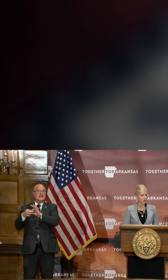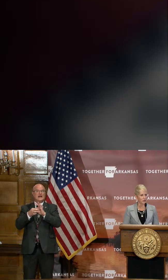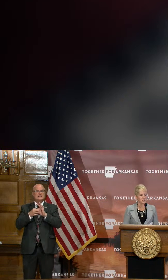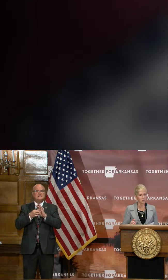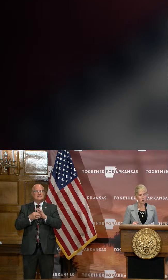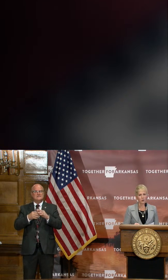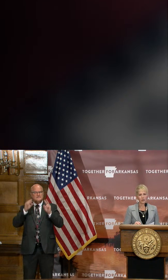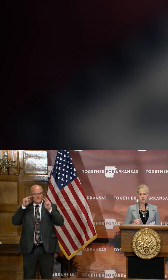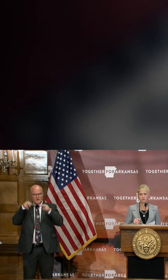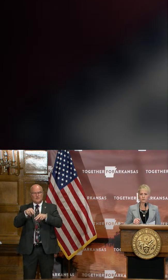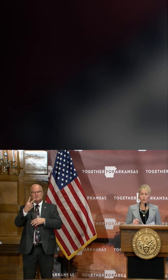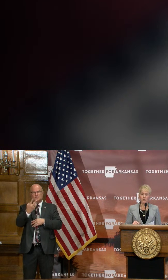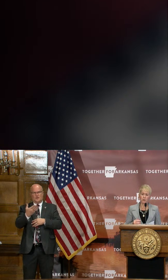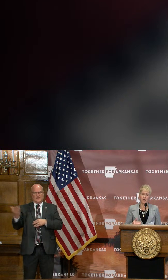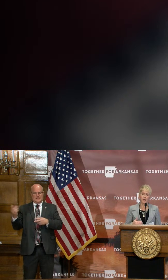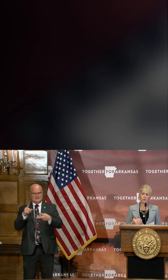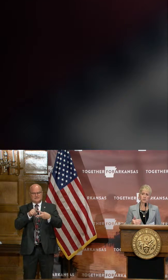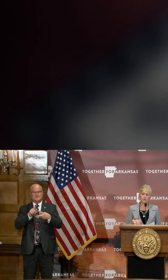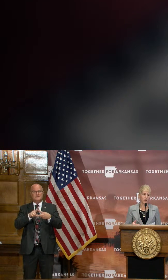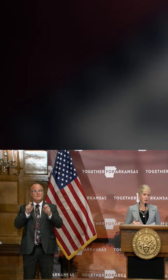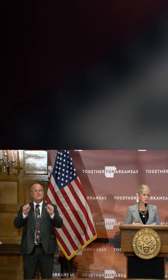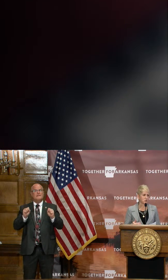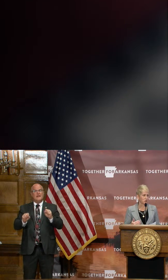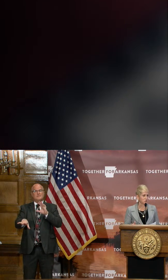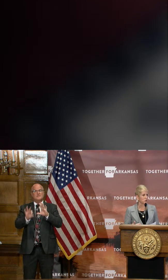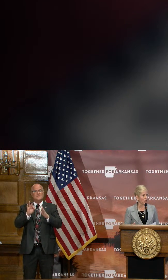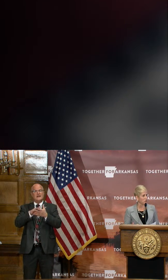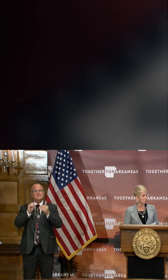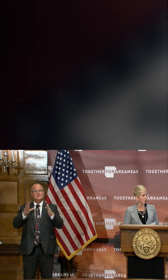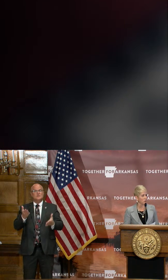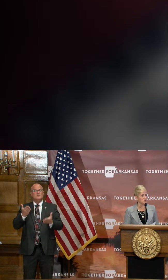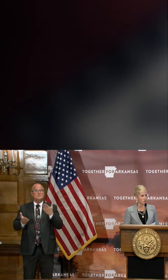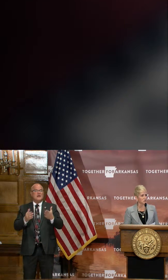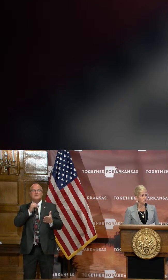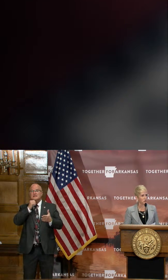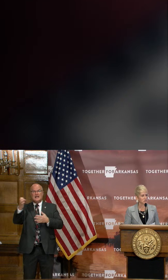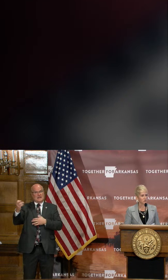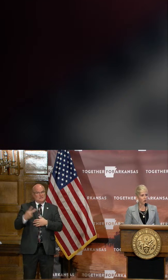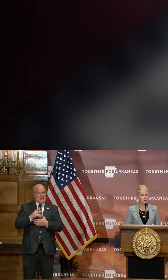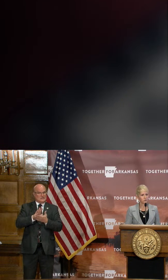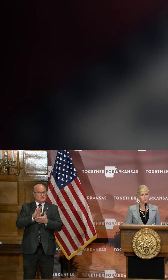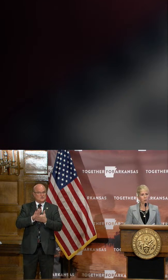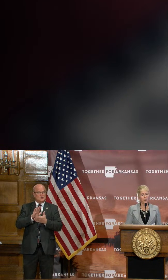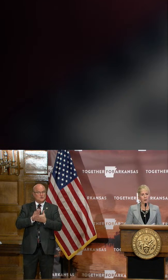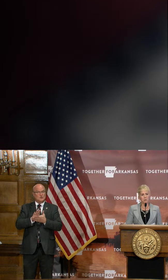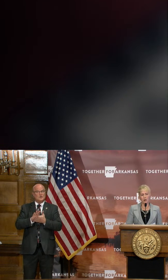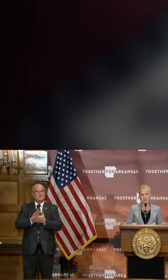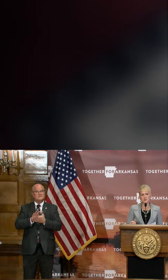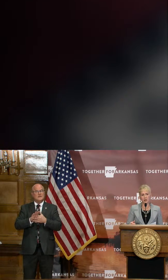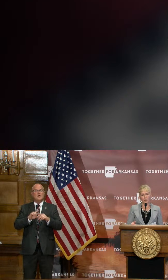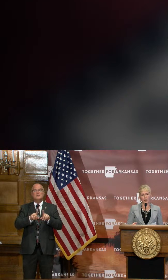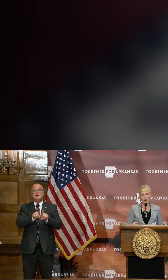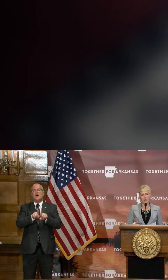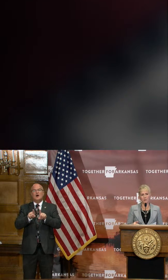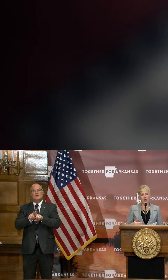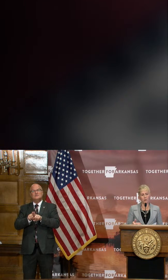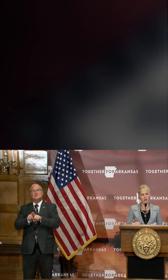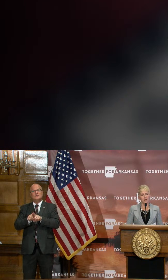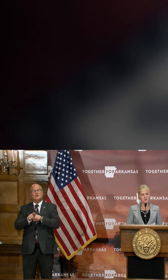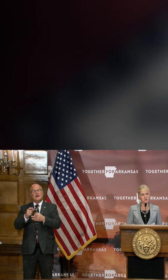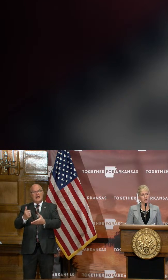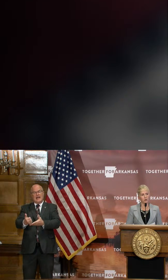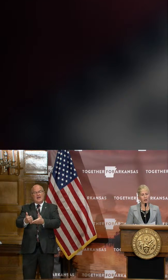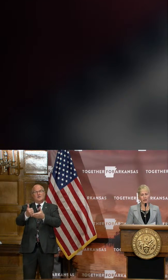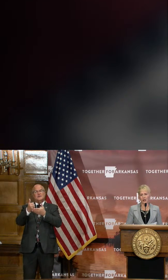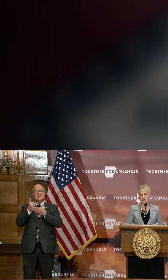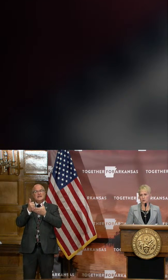on two things. Number one, being able to find students who maybe did not return to school this fall, but also helping